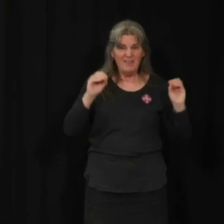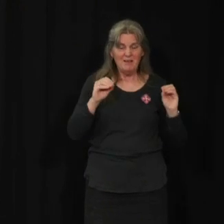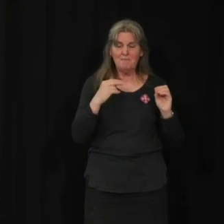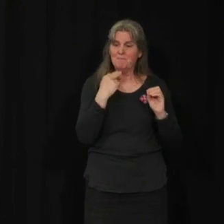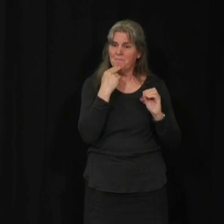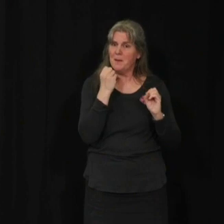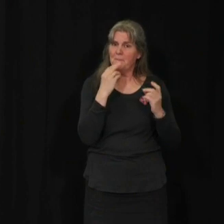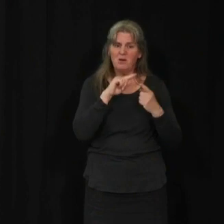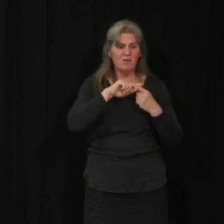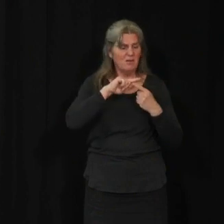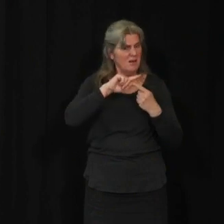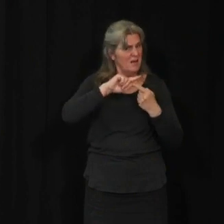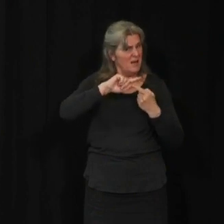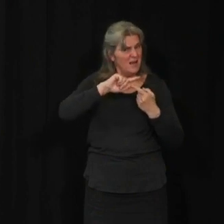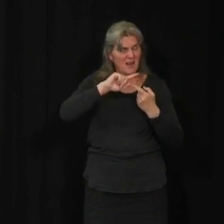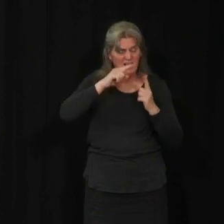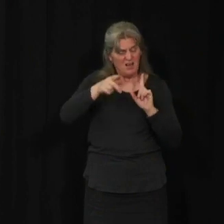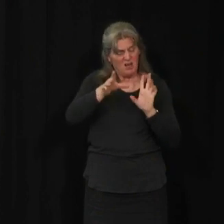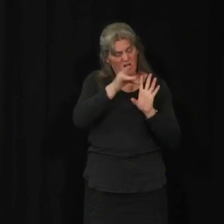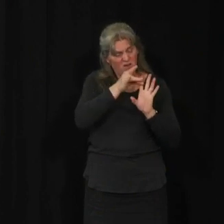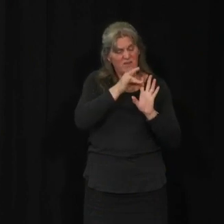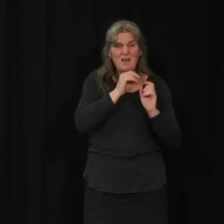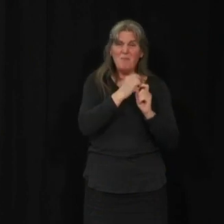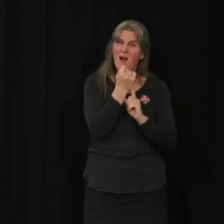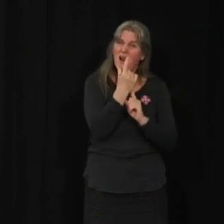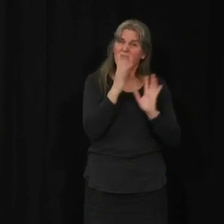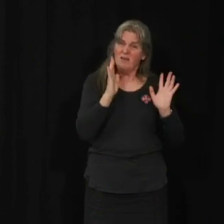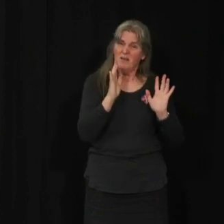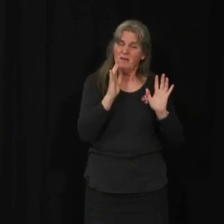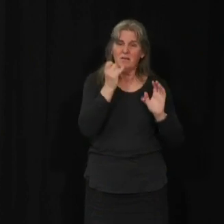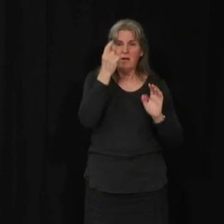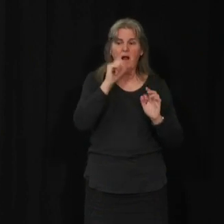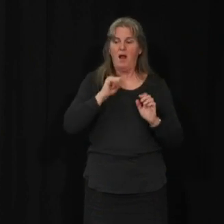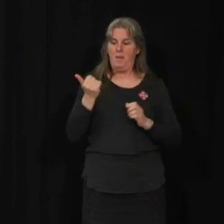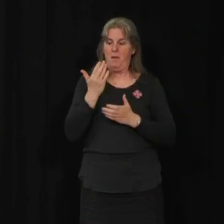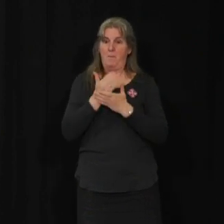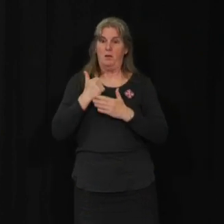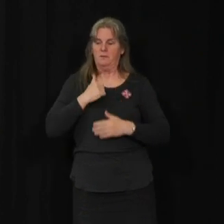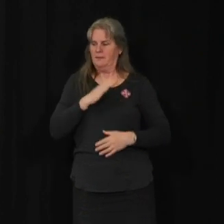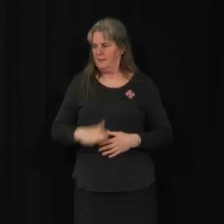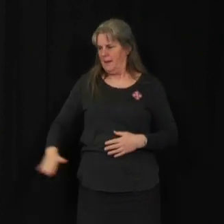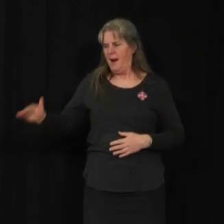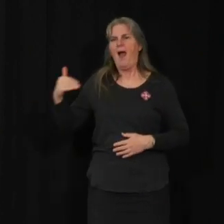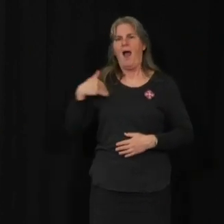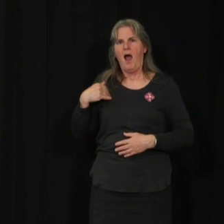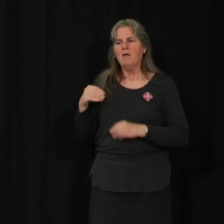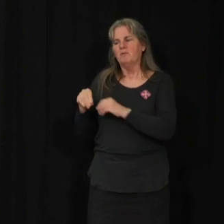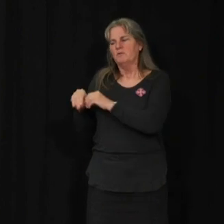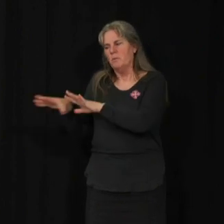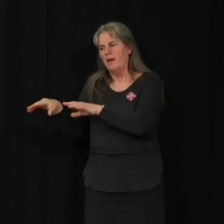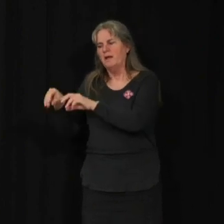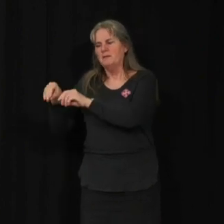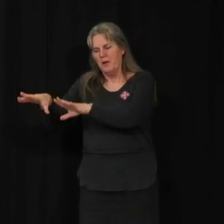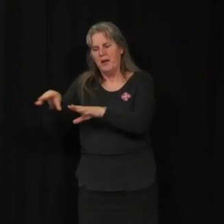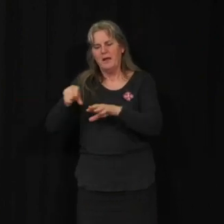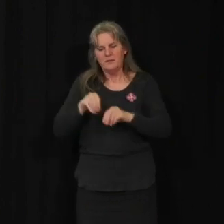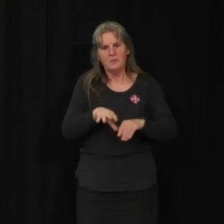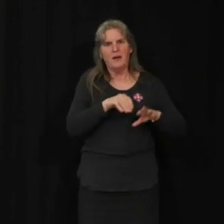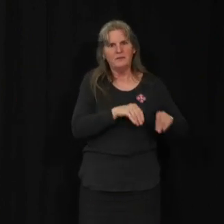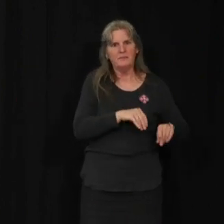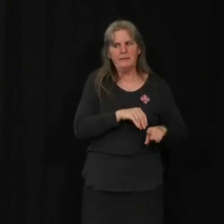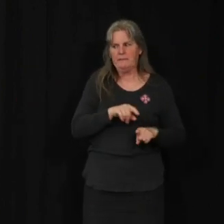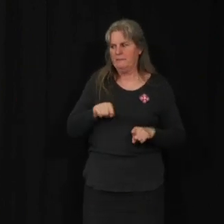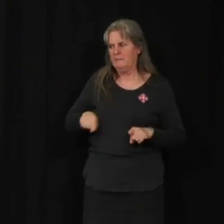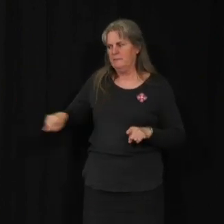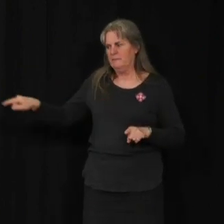look at other jurisdictions in Canada that do have community spread still, the plans that are developed in other areas will really